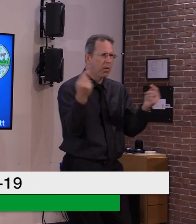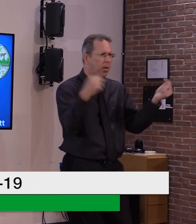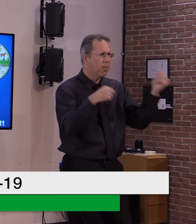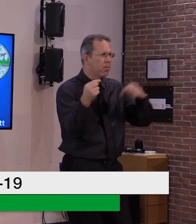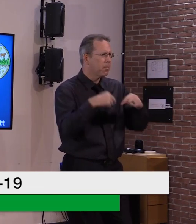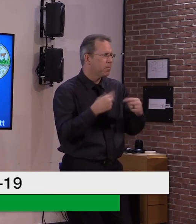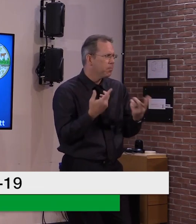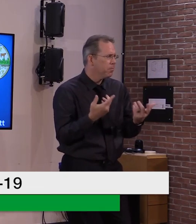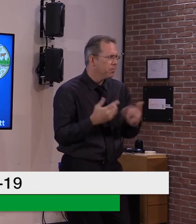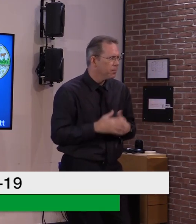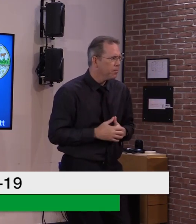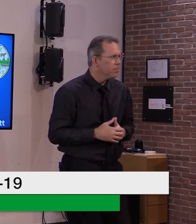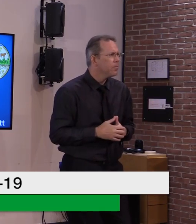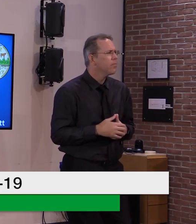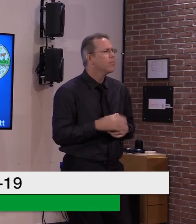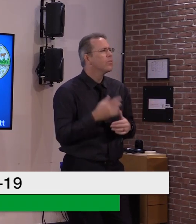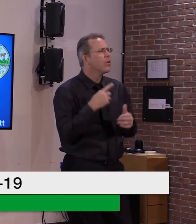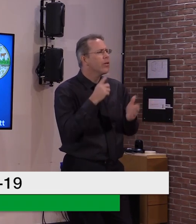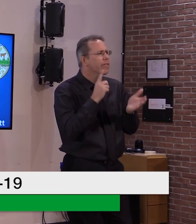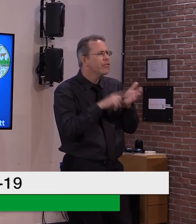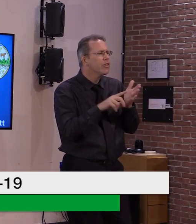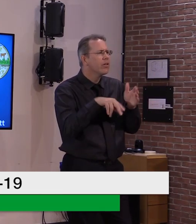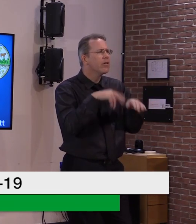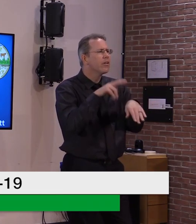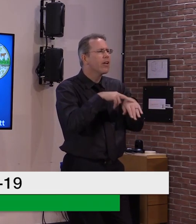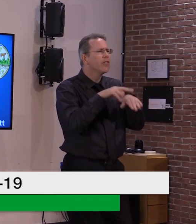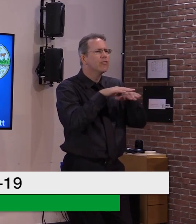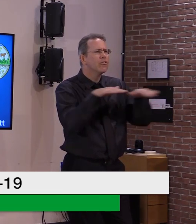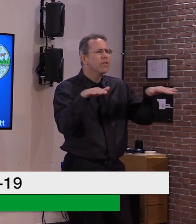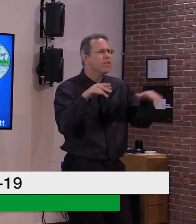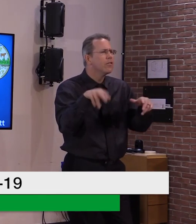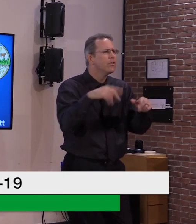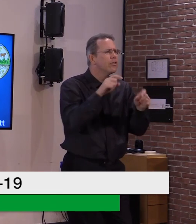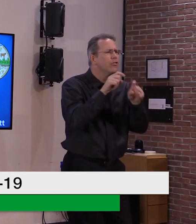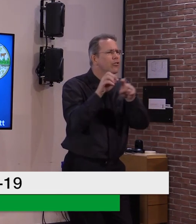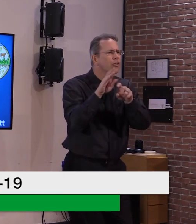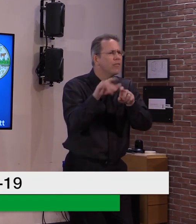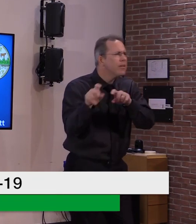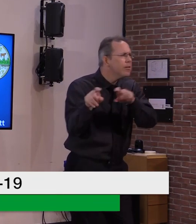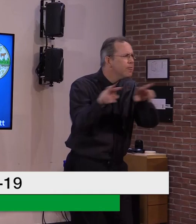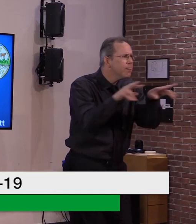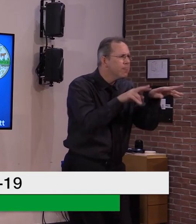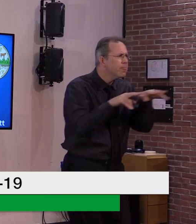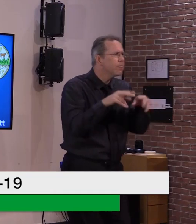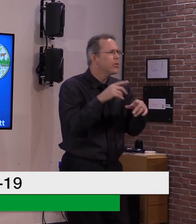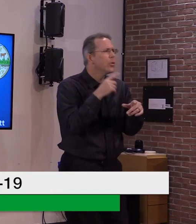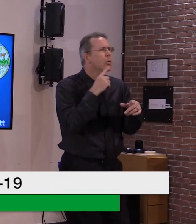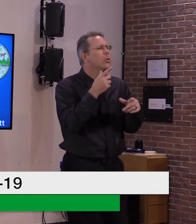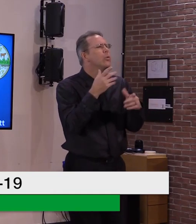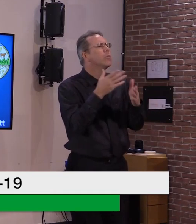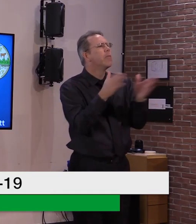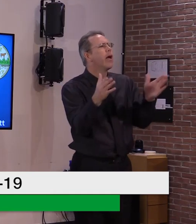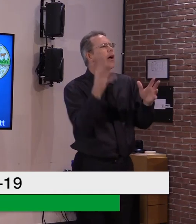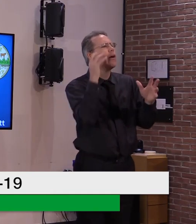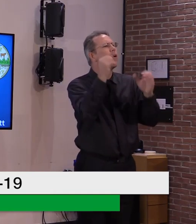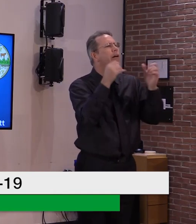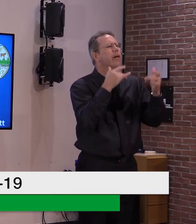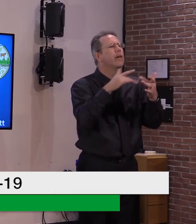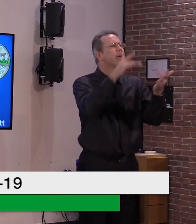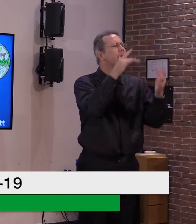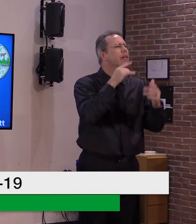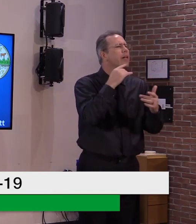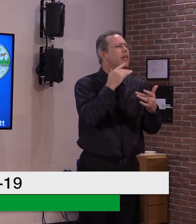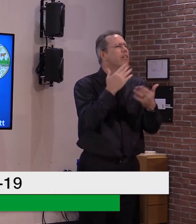a holiday dinner with guests of 10 or more and then made some reasonable